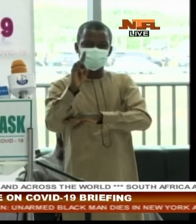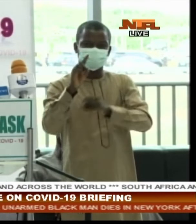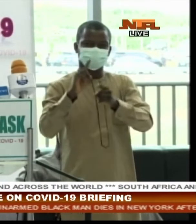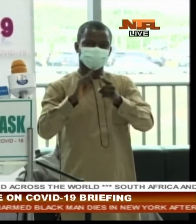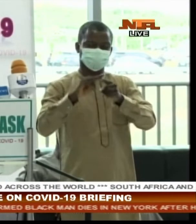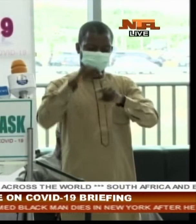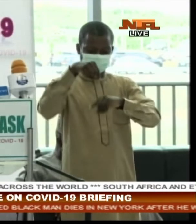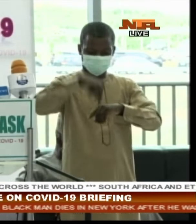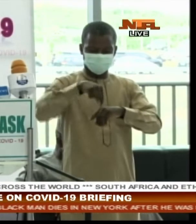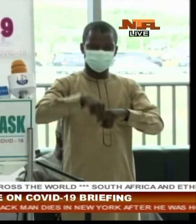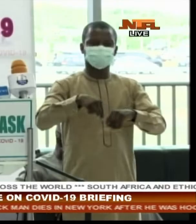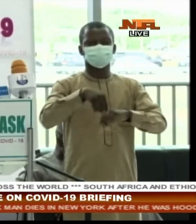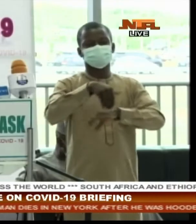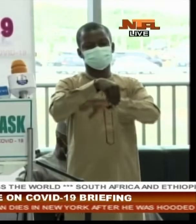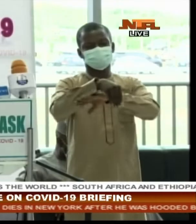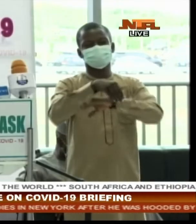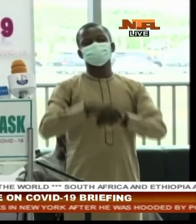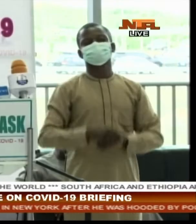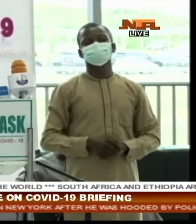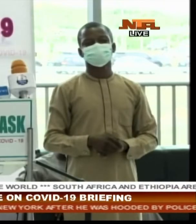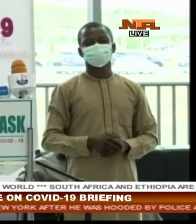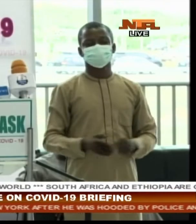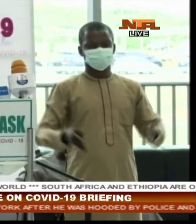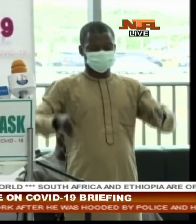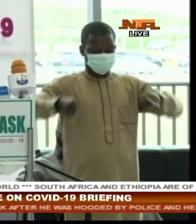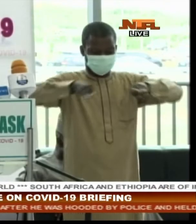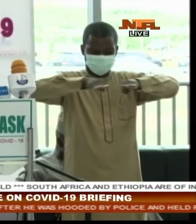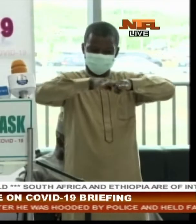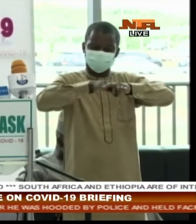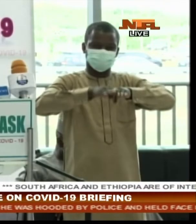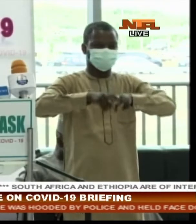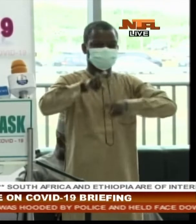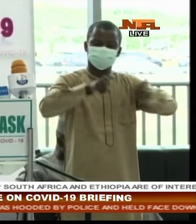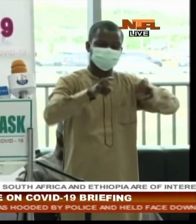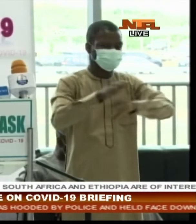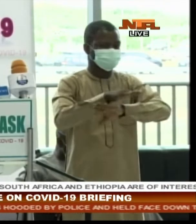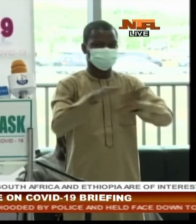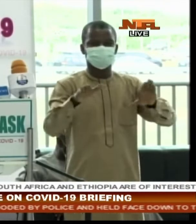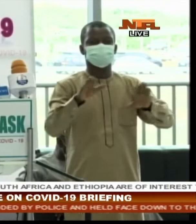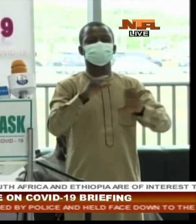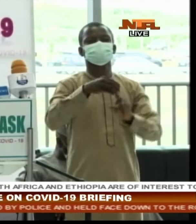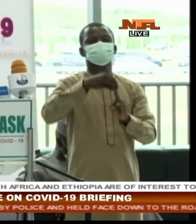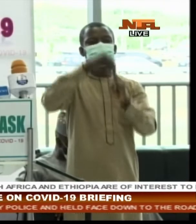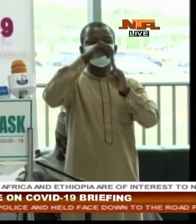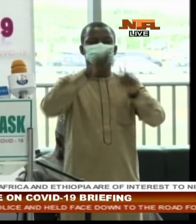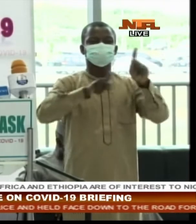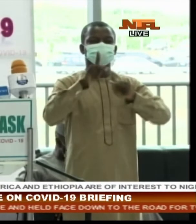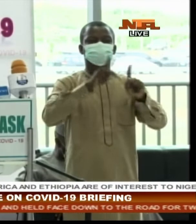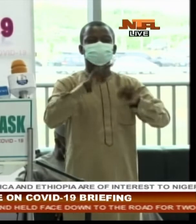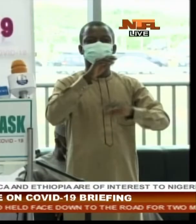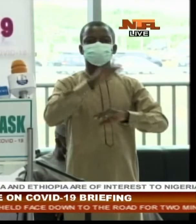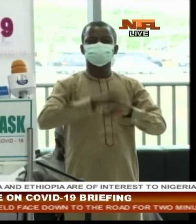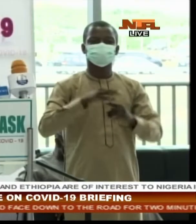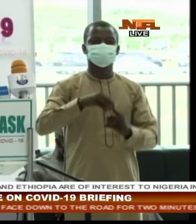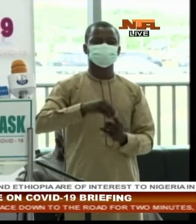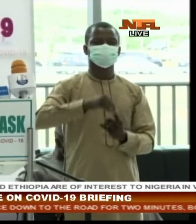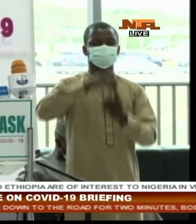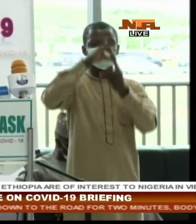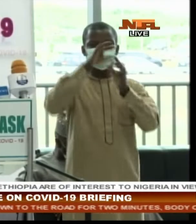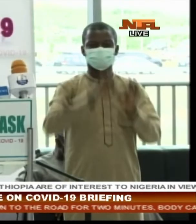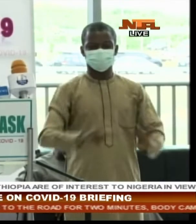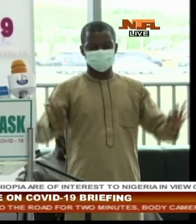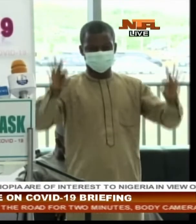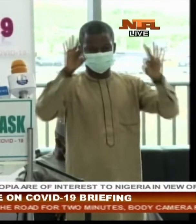tonight. This does not apply to people on essential services and